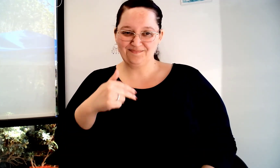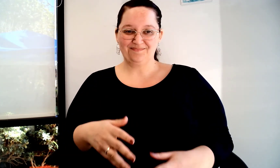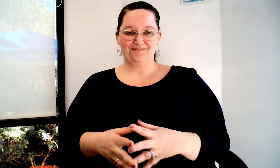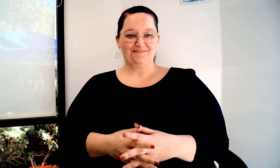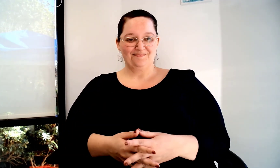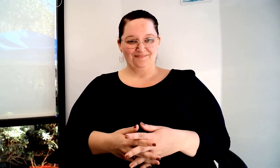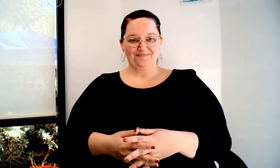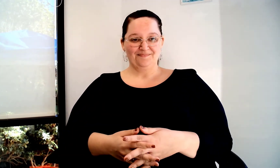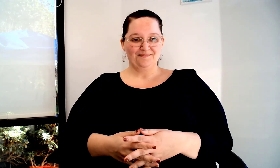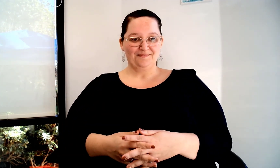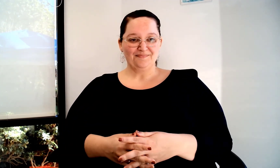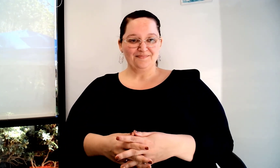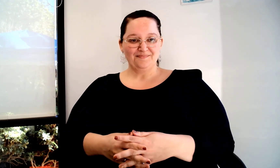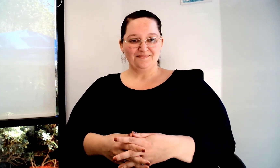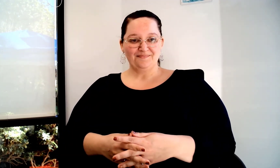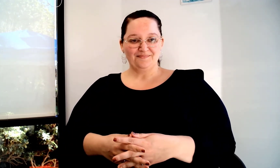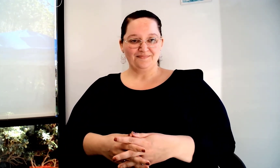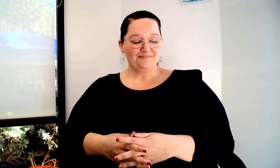It's a cute one.